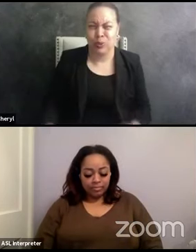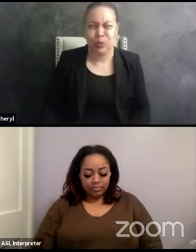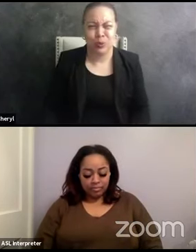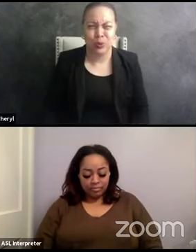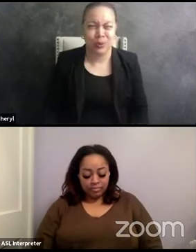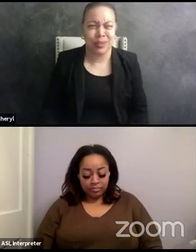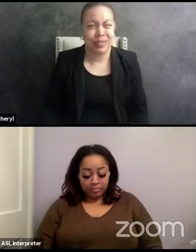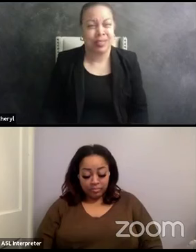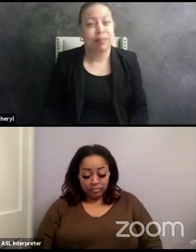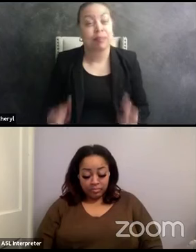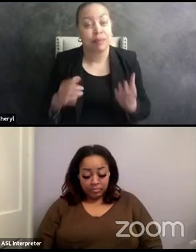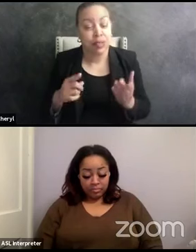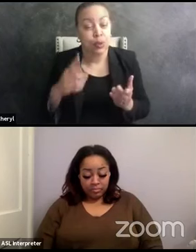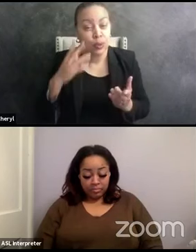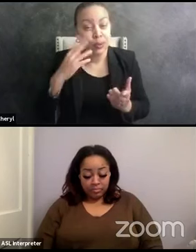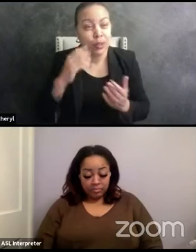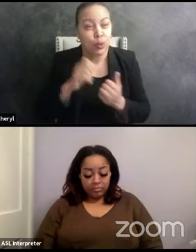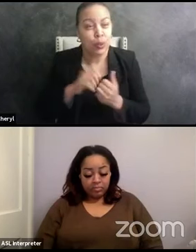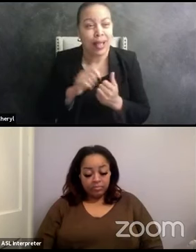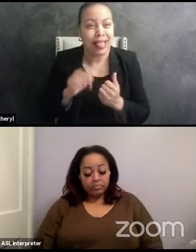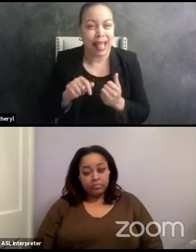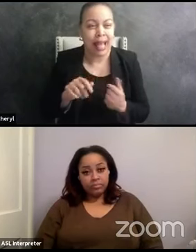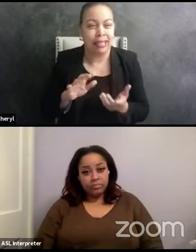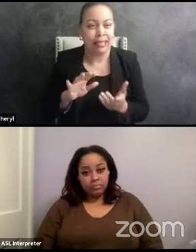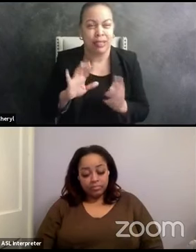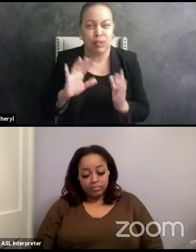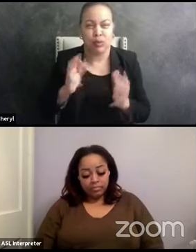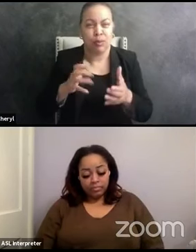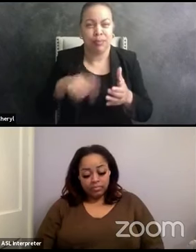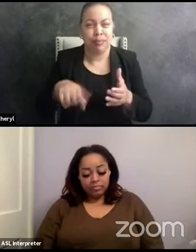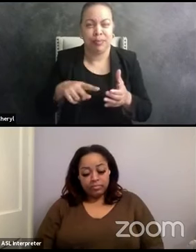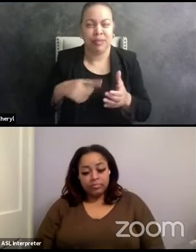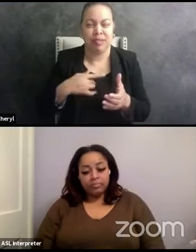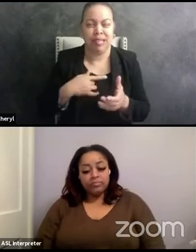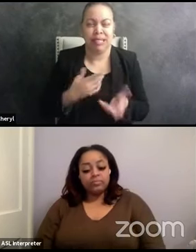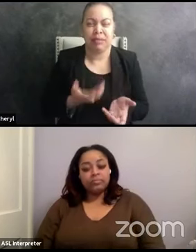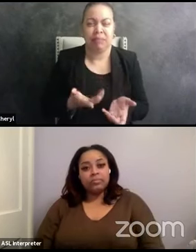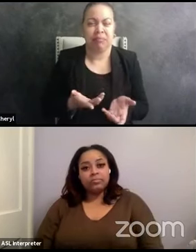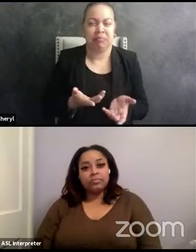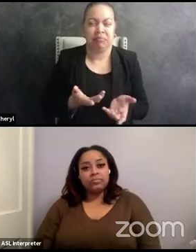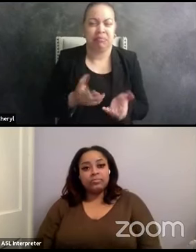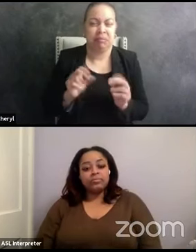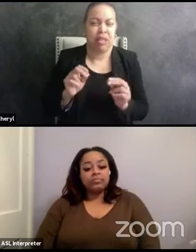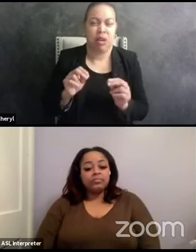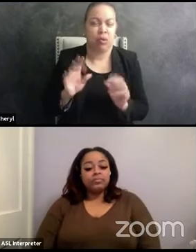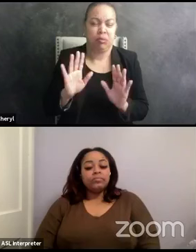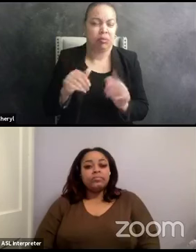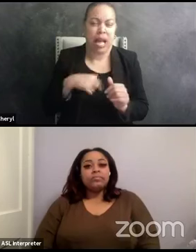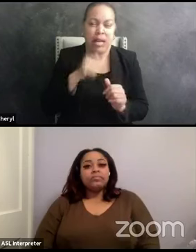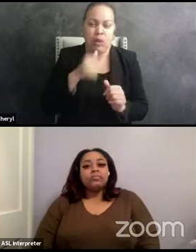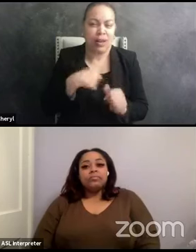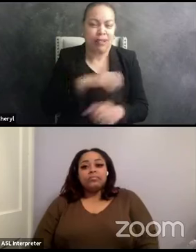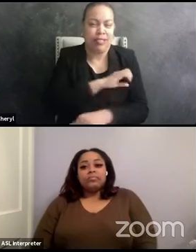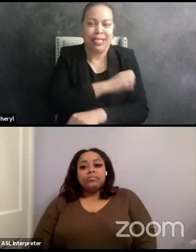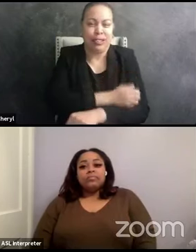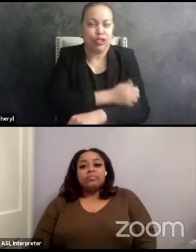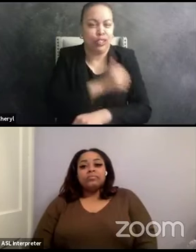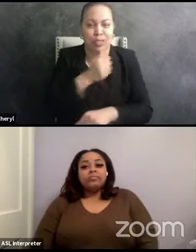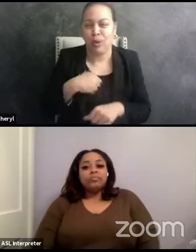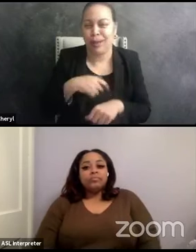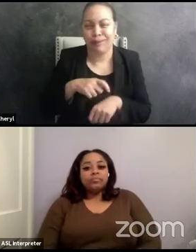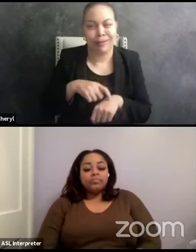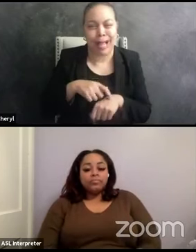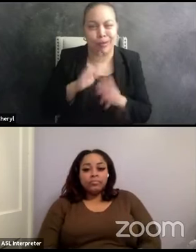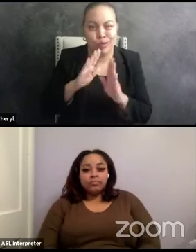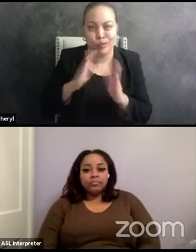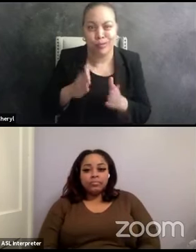ever had to deal with that mob, you're like, that's just no, I don't have the energy or the time, like, because